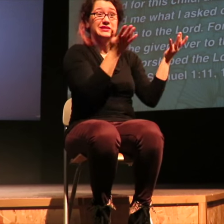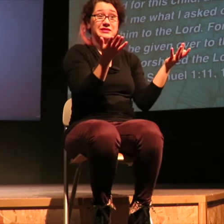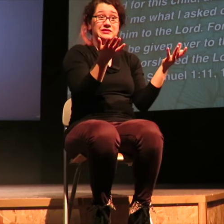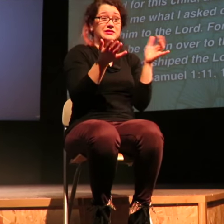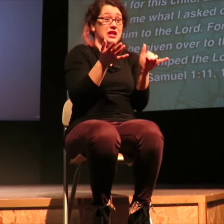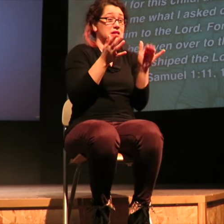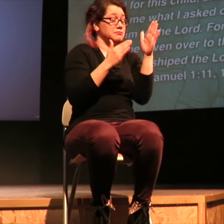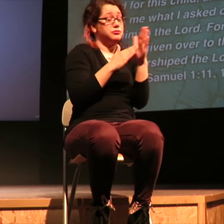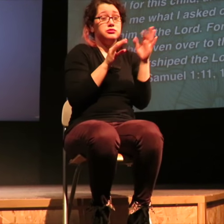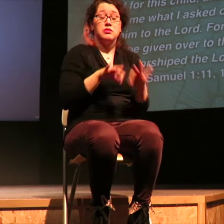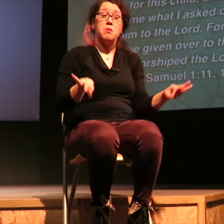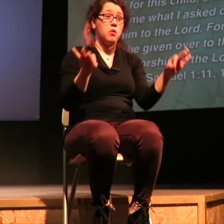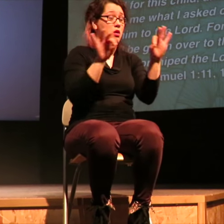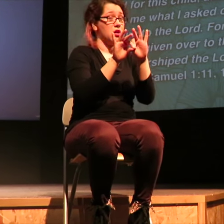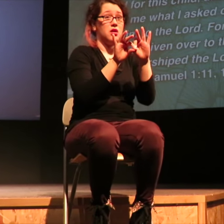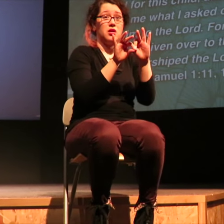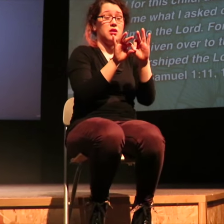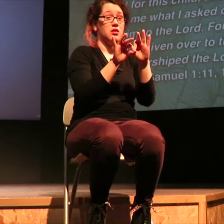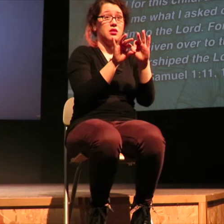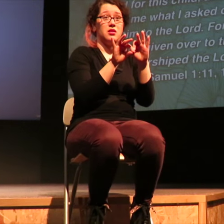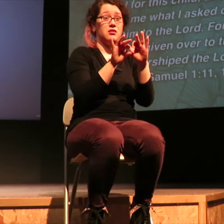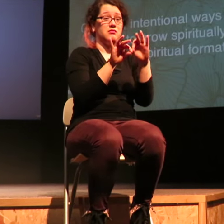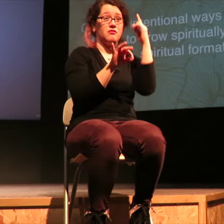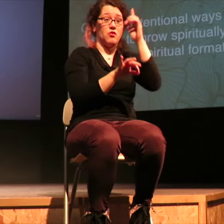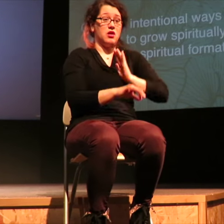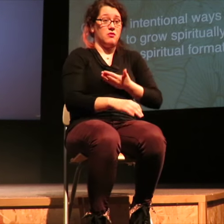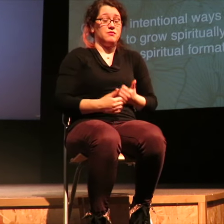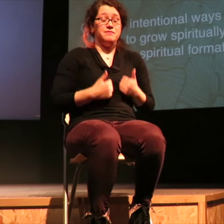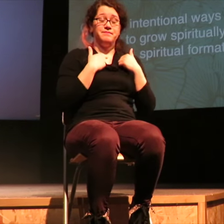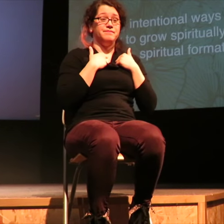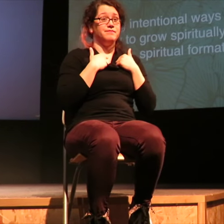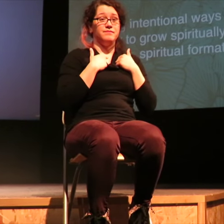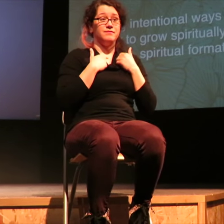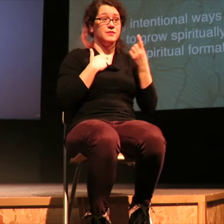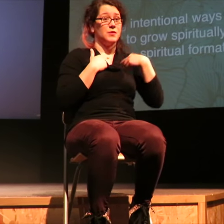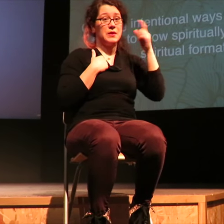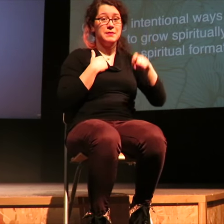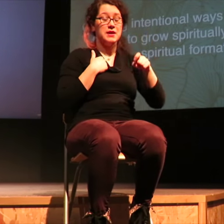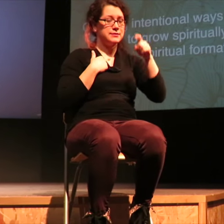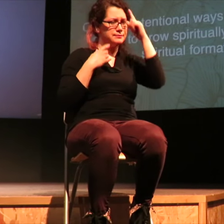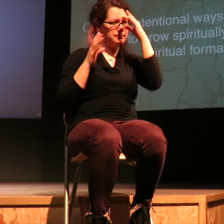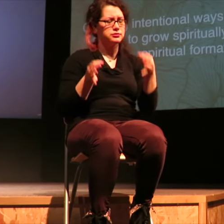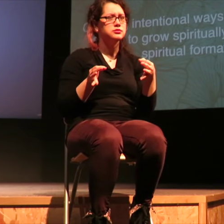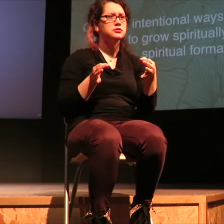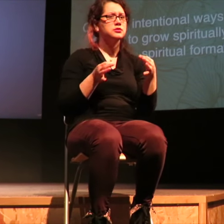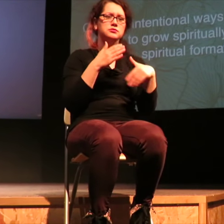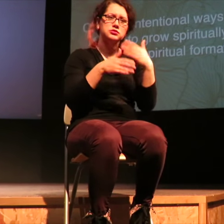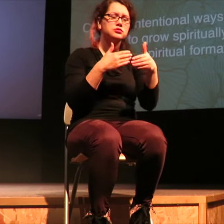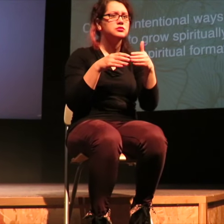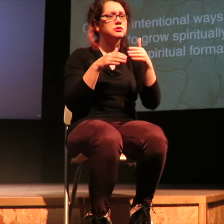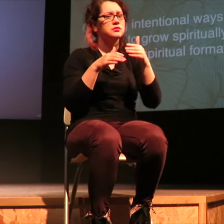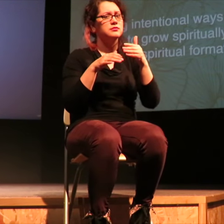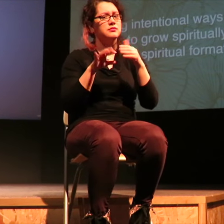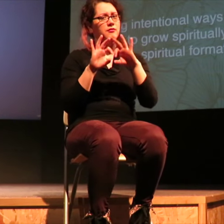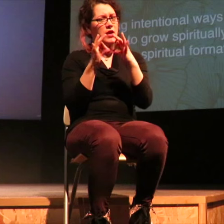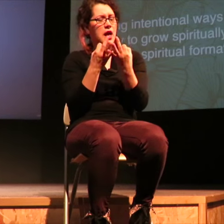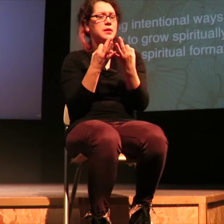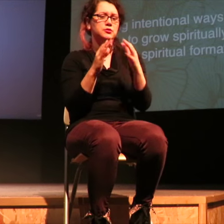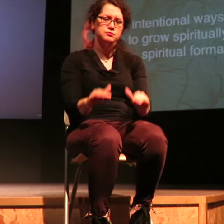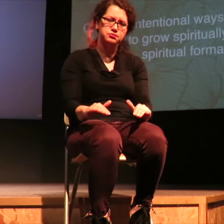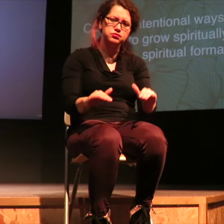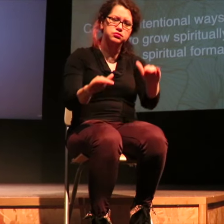important in our lives than to do this. I would say this way, that creating intentional ways for you or your family to grow spiritually is